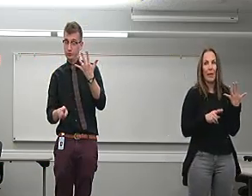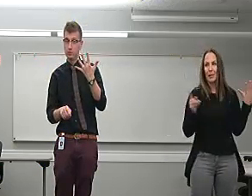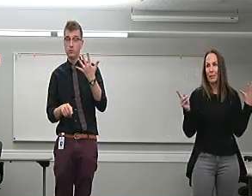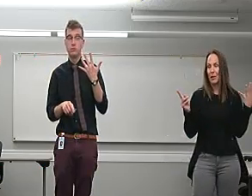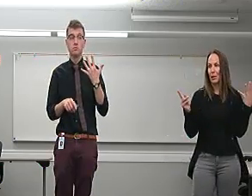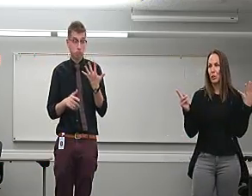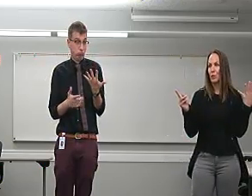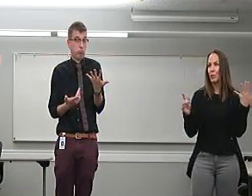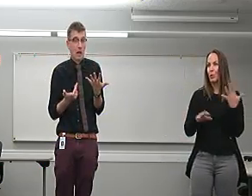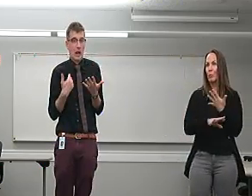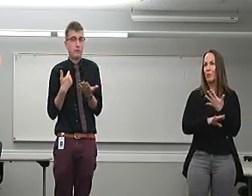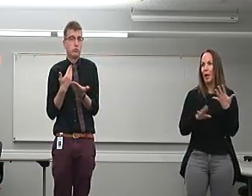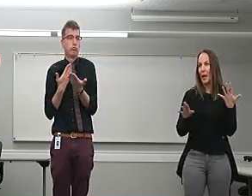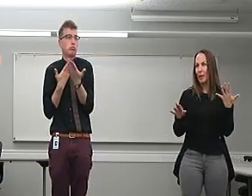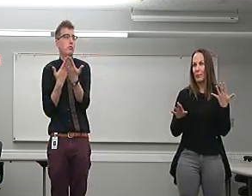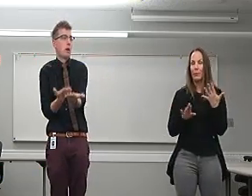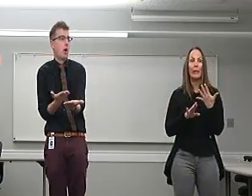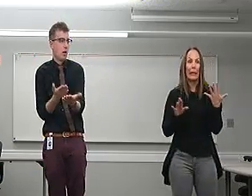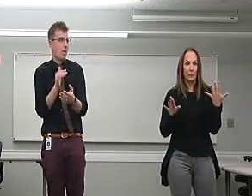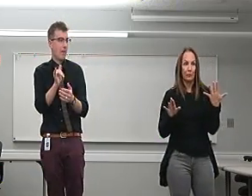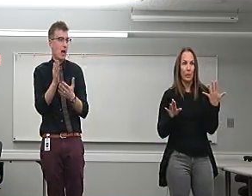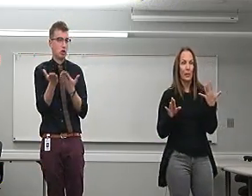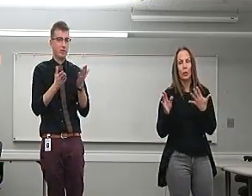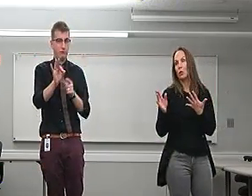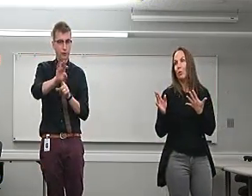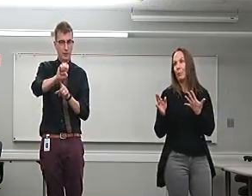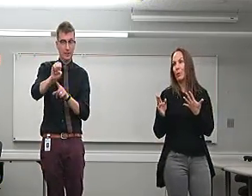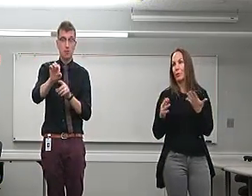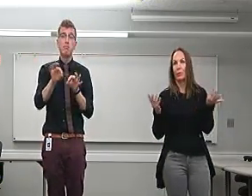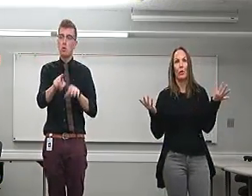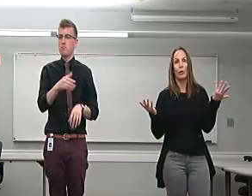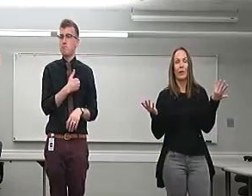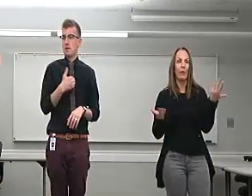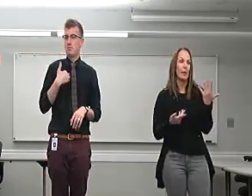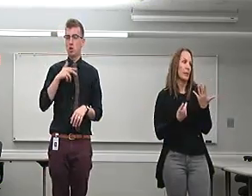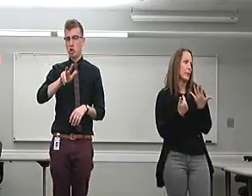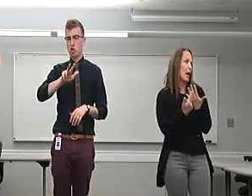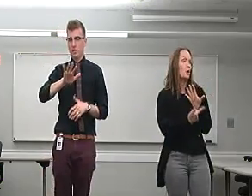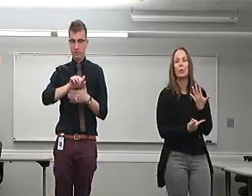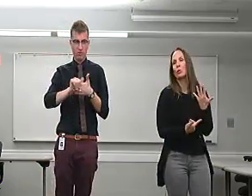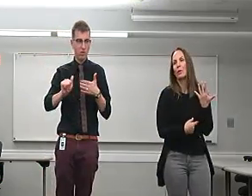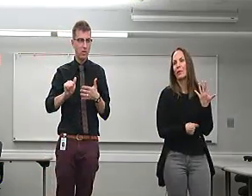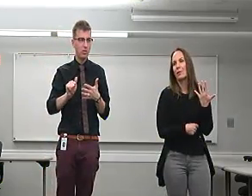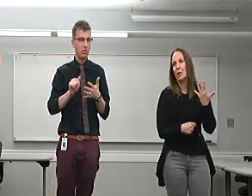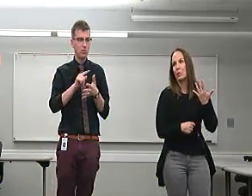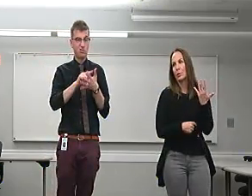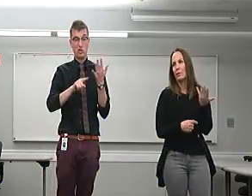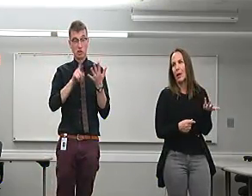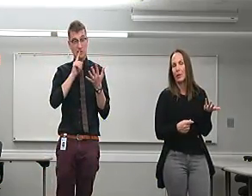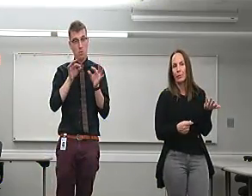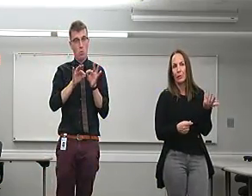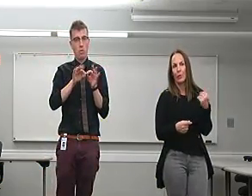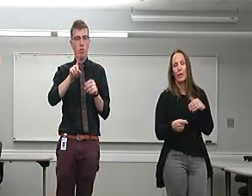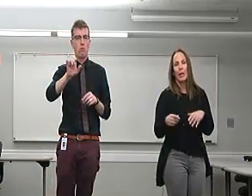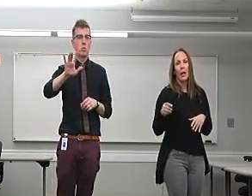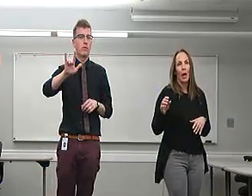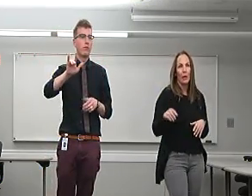we provide free as long as you're a member. So it's $35 and it's $125 worth of value. So